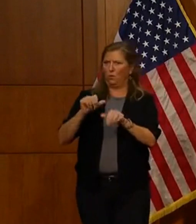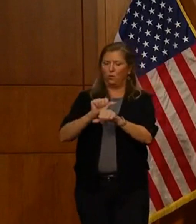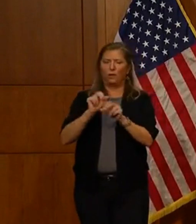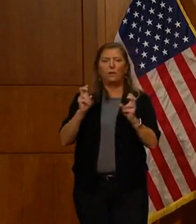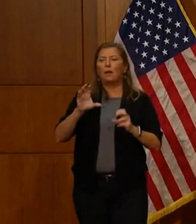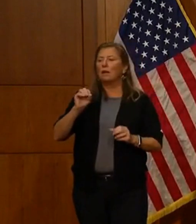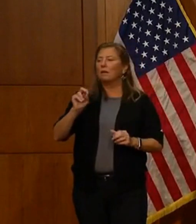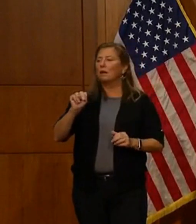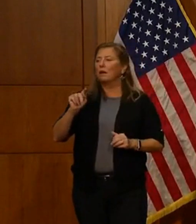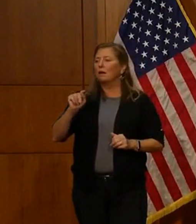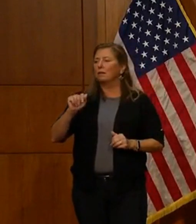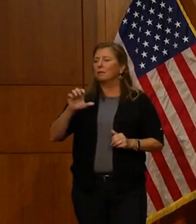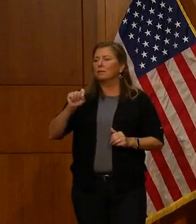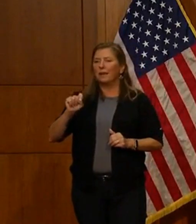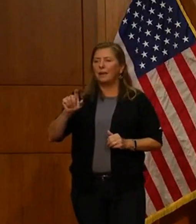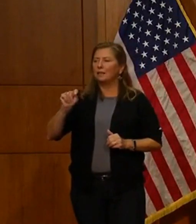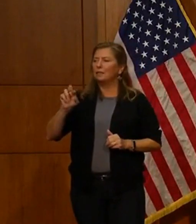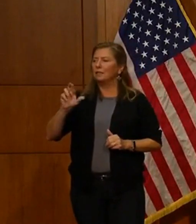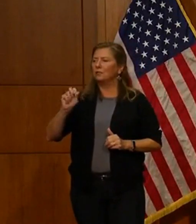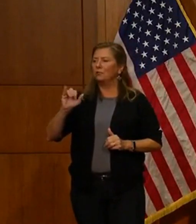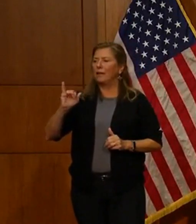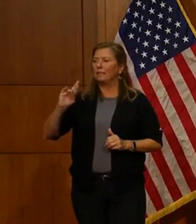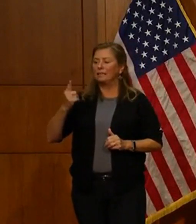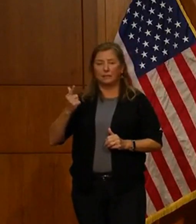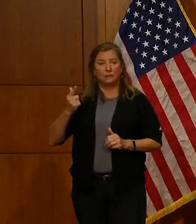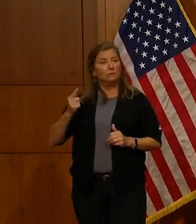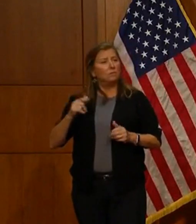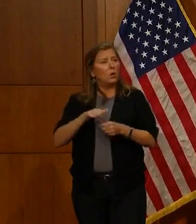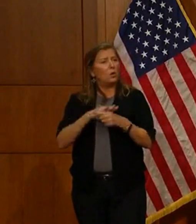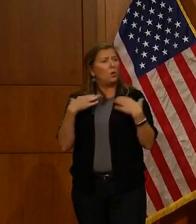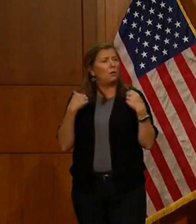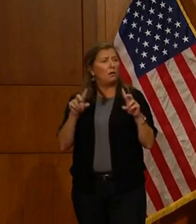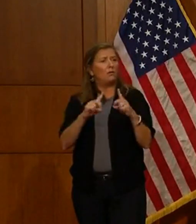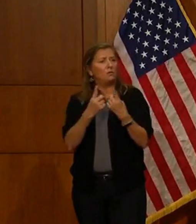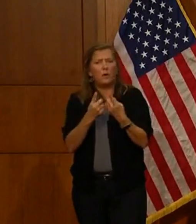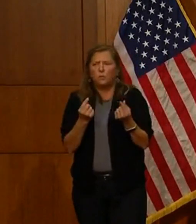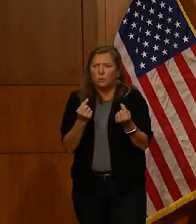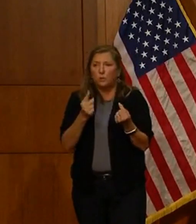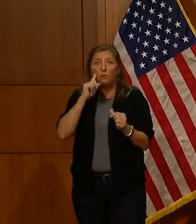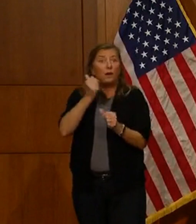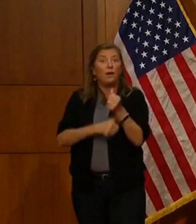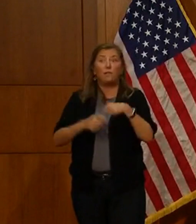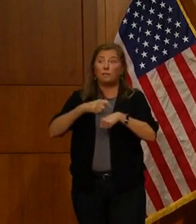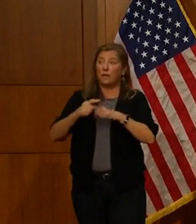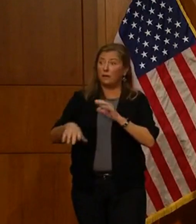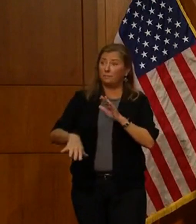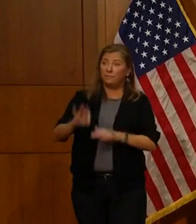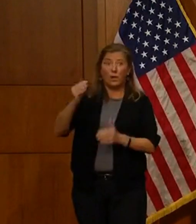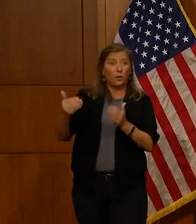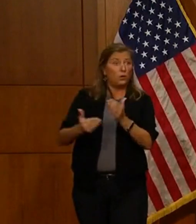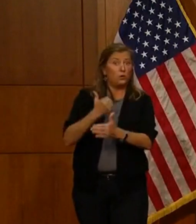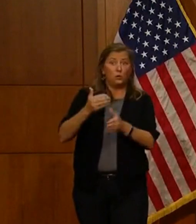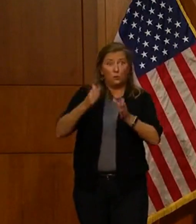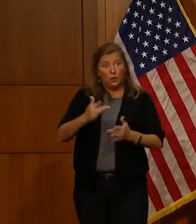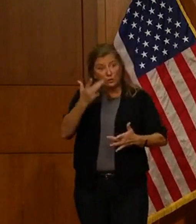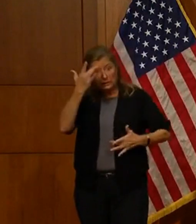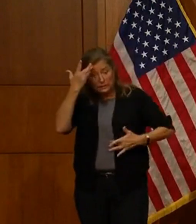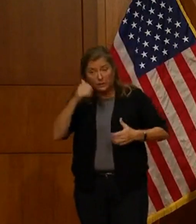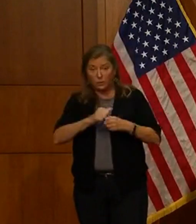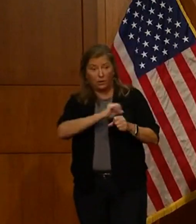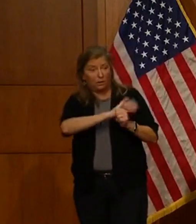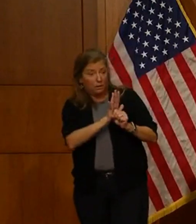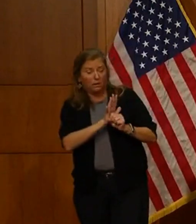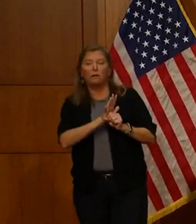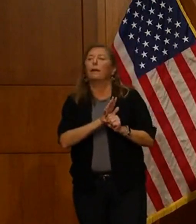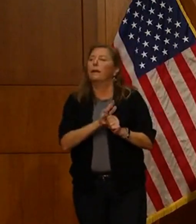contact tracing, what the role of the local health department in every new case of COVID-19 that we have in the Richmond and Henrico